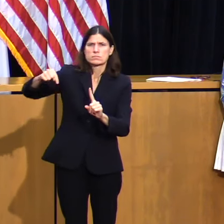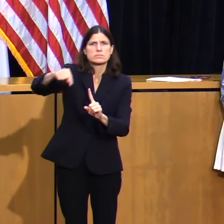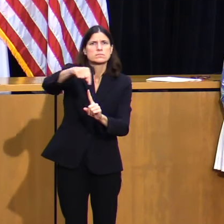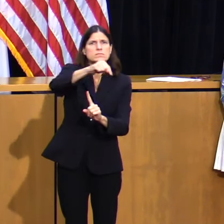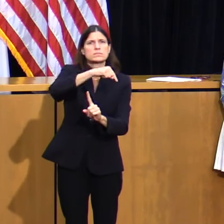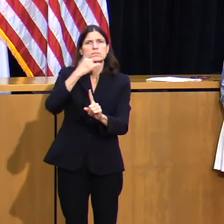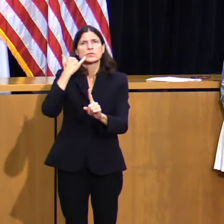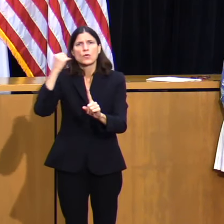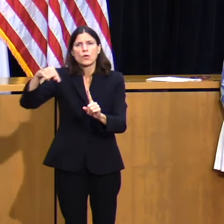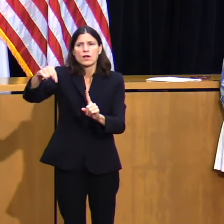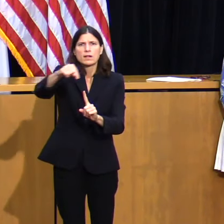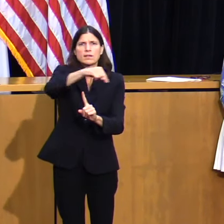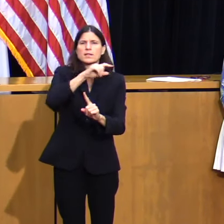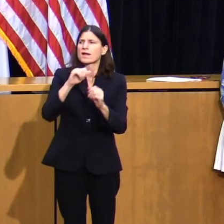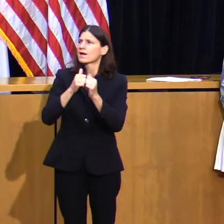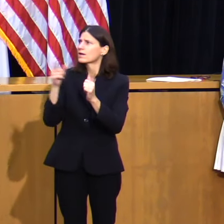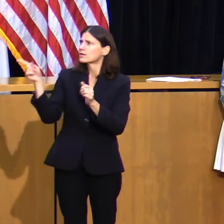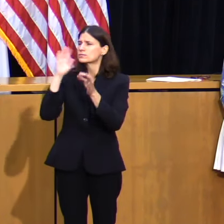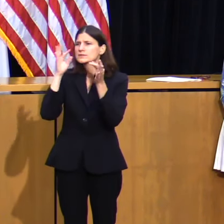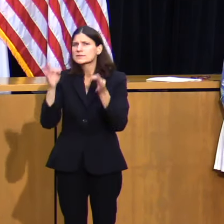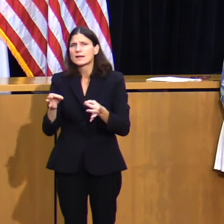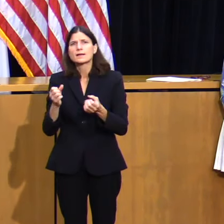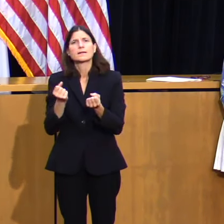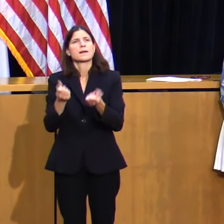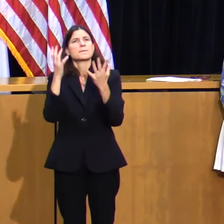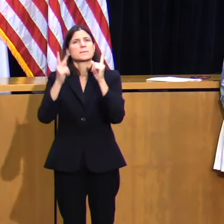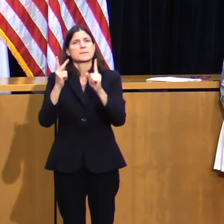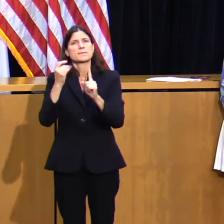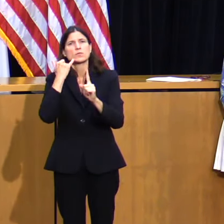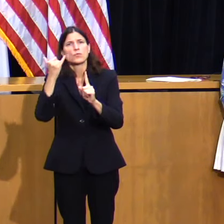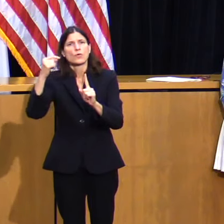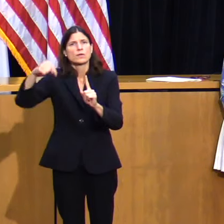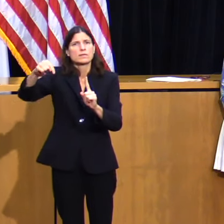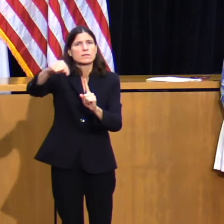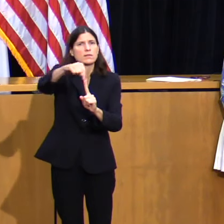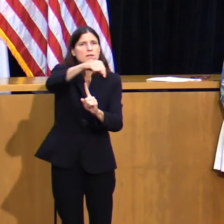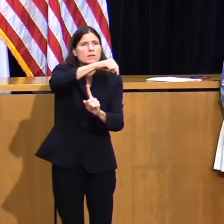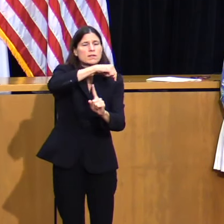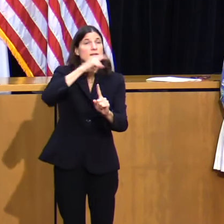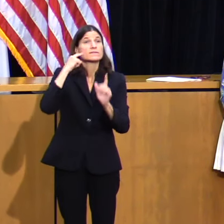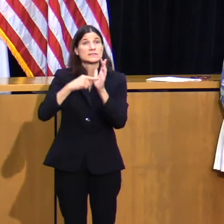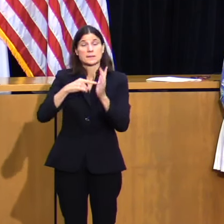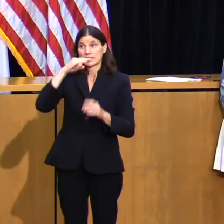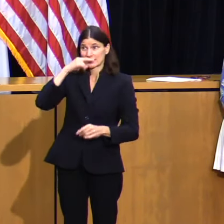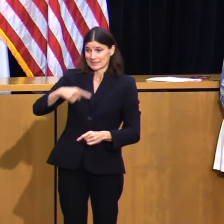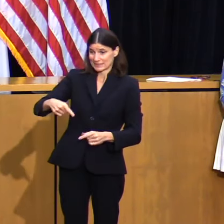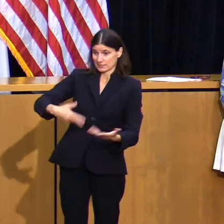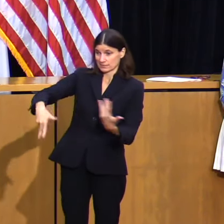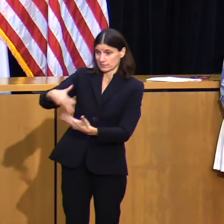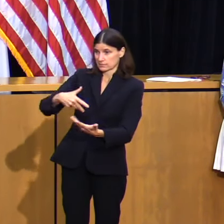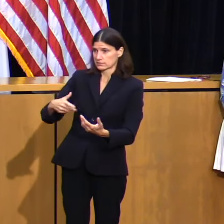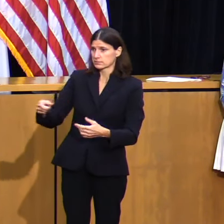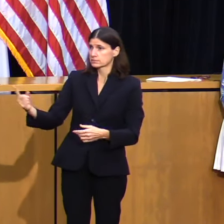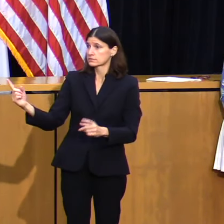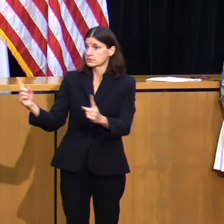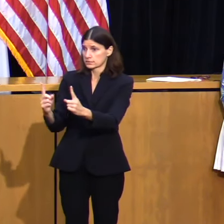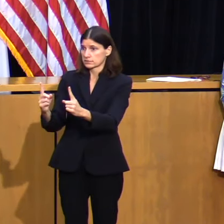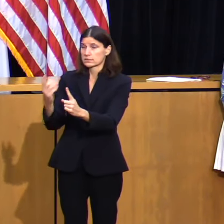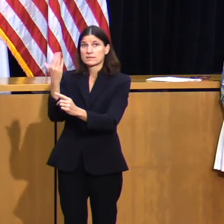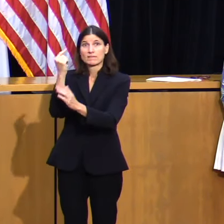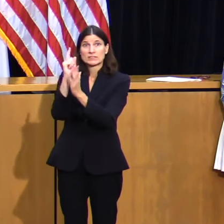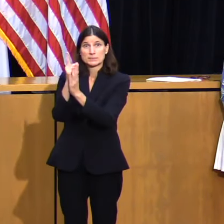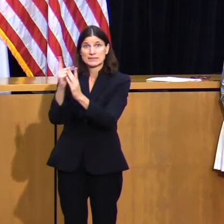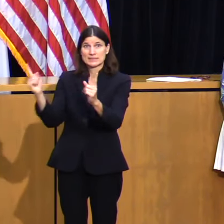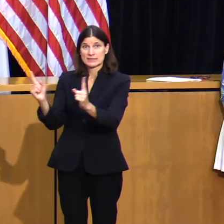15 minutes, 6 feet, and then try to keep kids out of the school if they become contact traced? You mean as